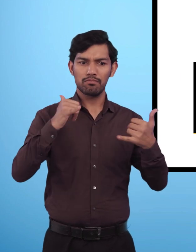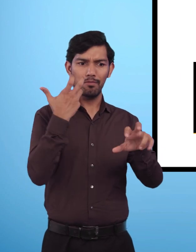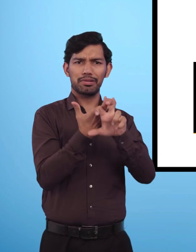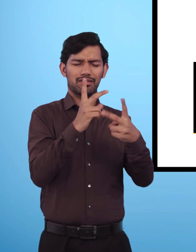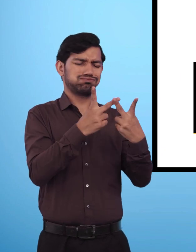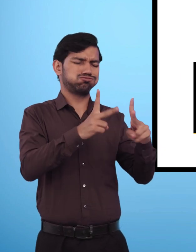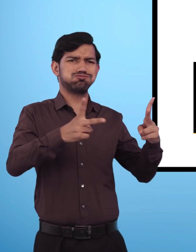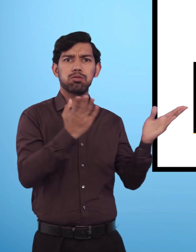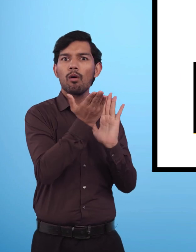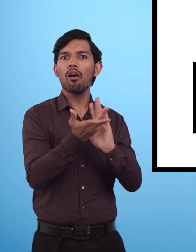lives.